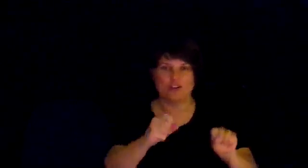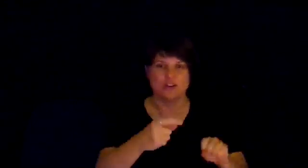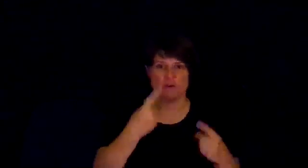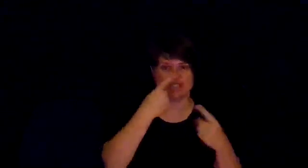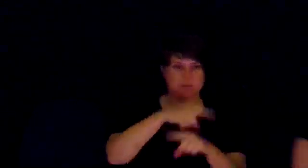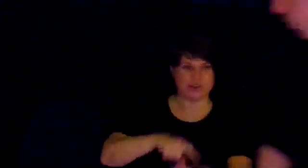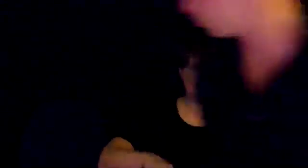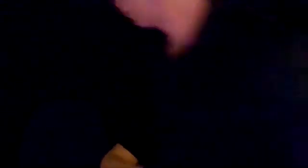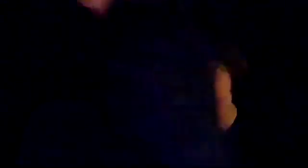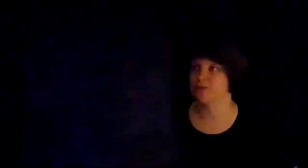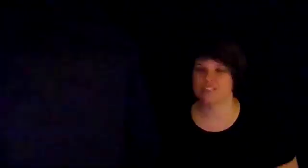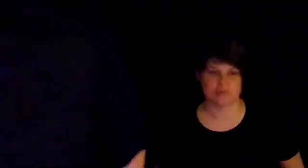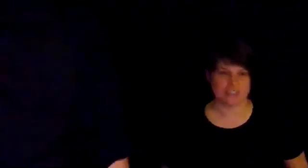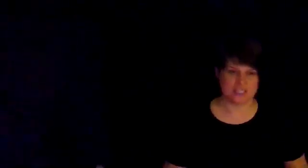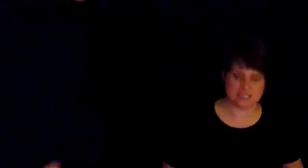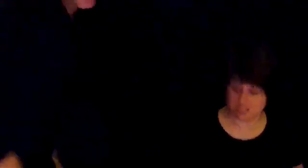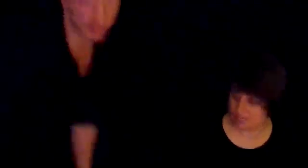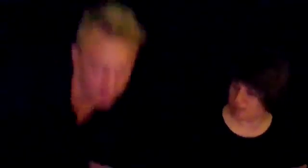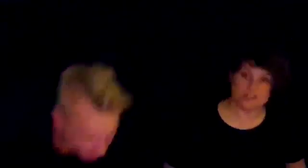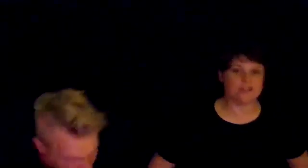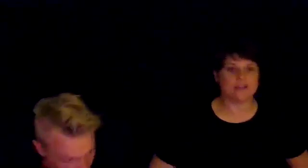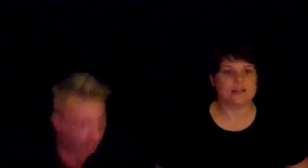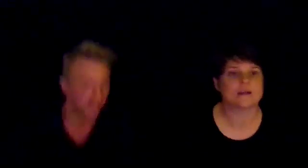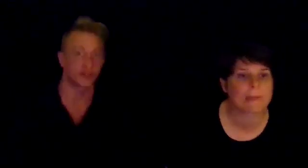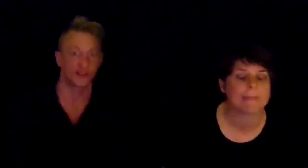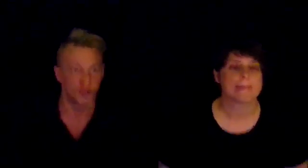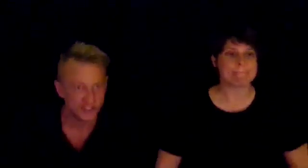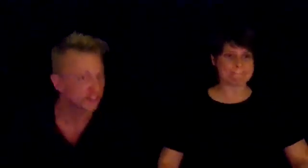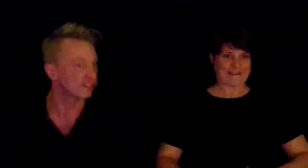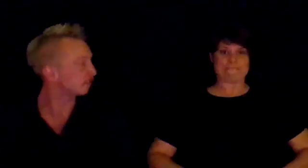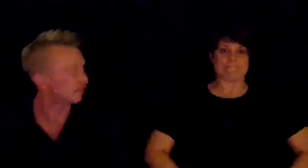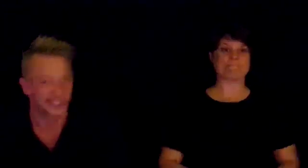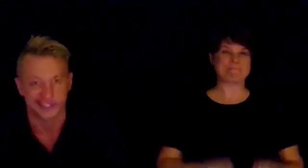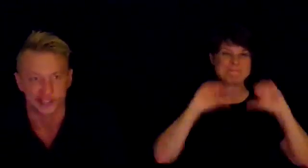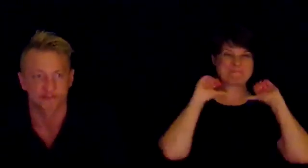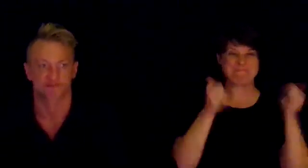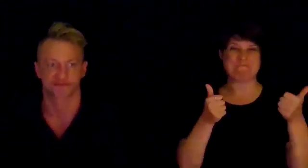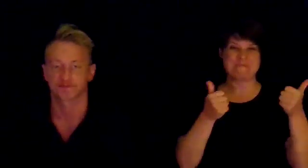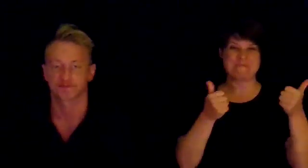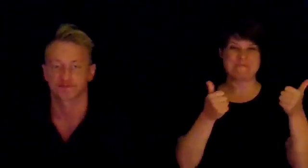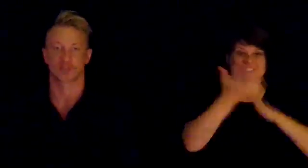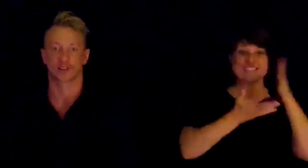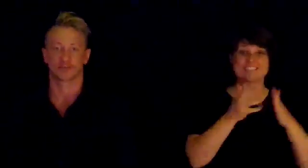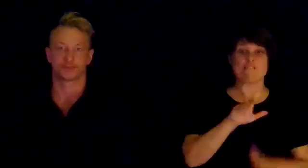voice? Yep, sure. Thank you. We're just working out what do you want to do, Benji? Old voice. Yes,